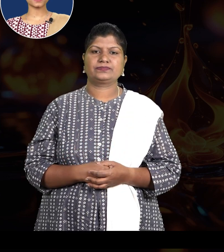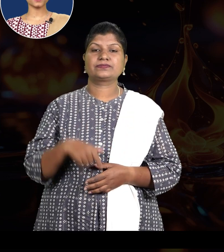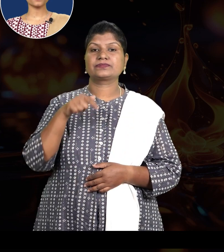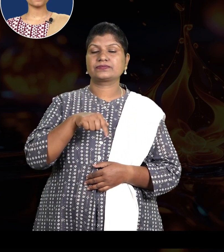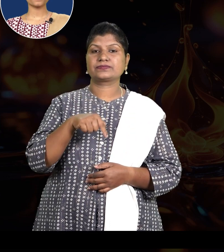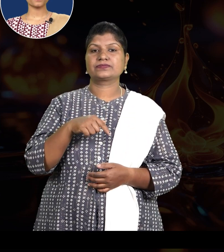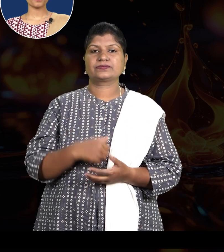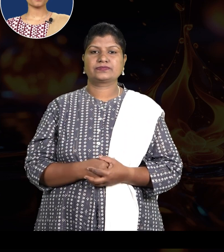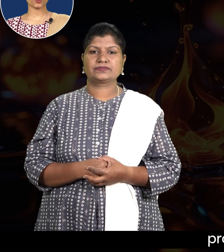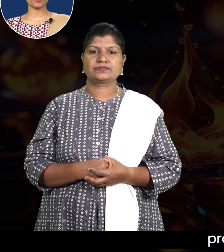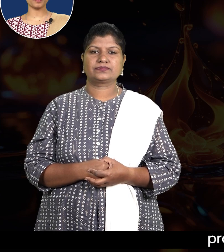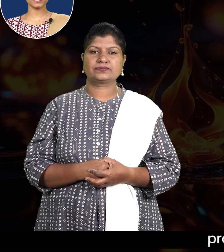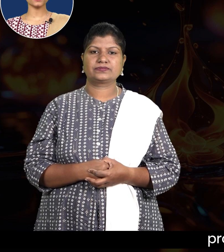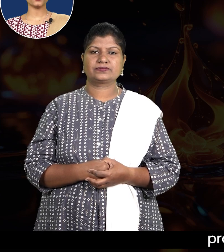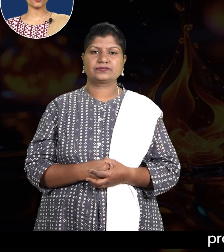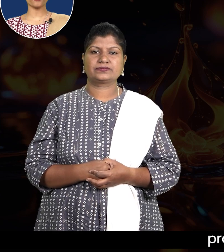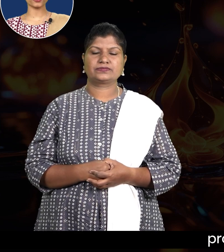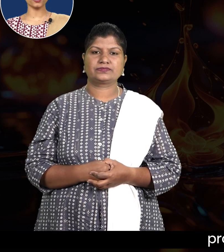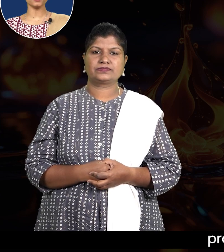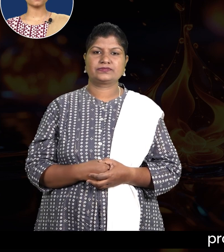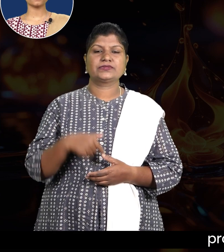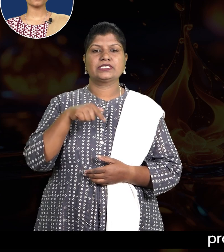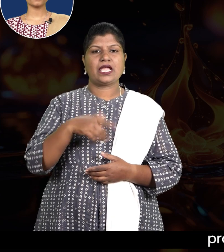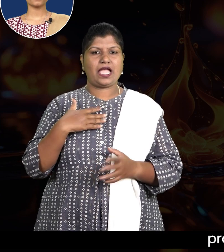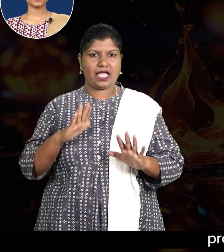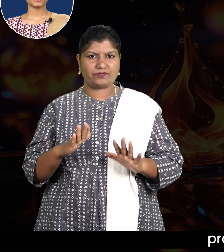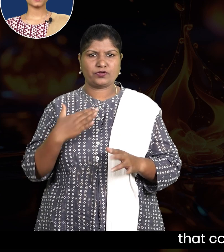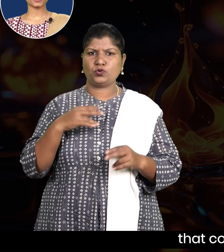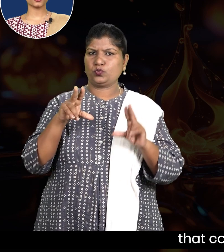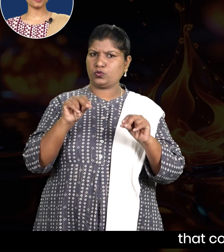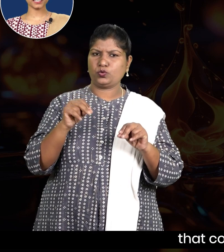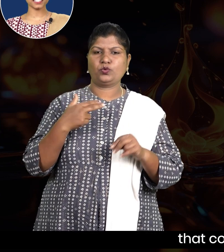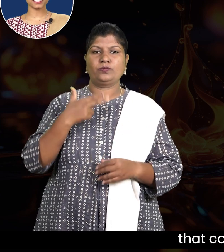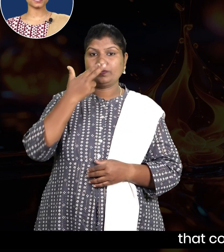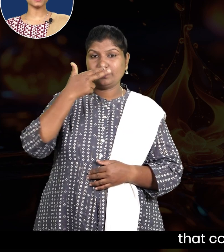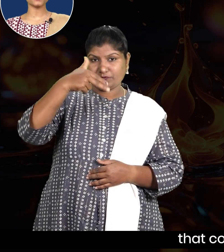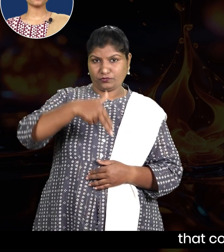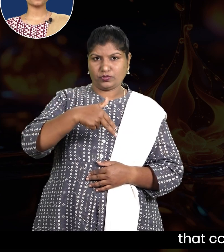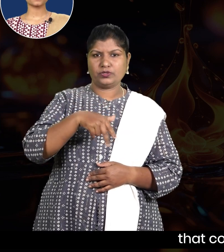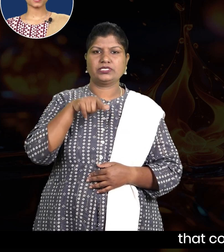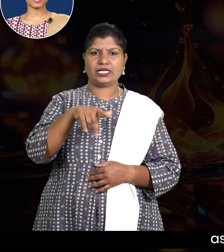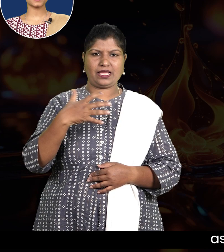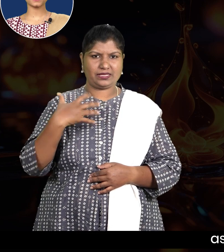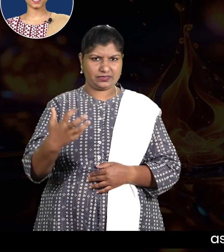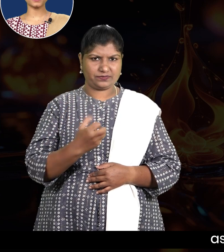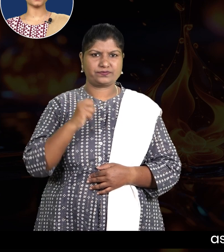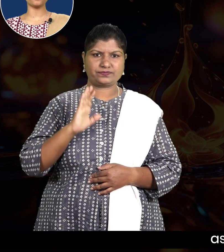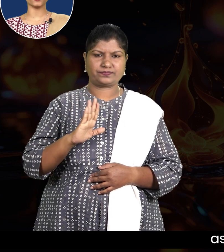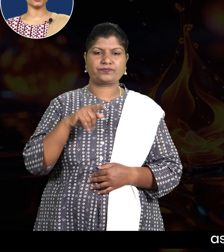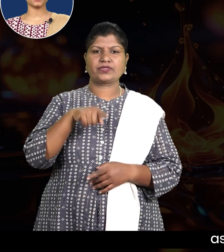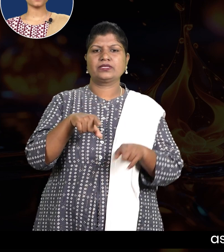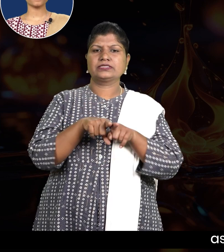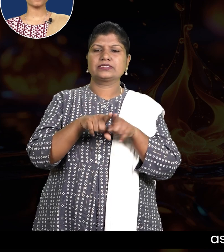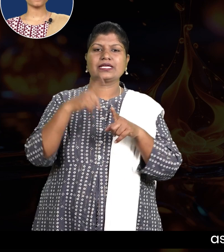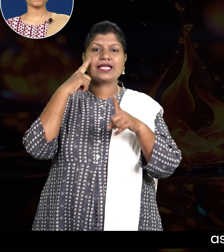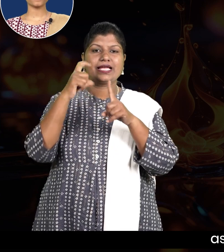There is probably no fuel that could be considered as an ideal